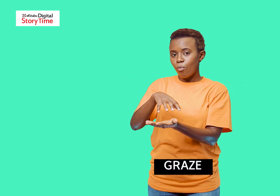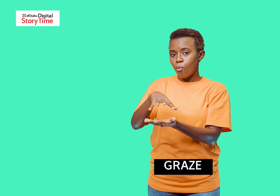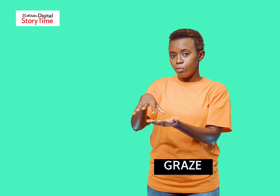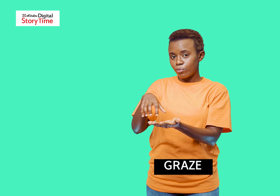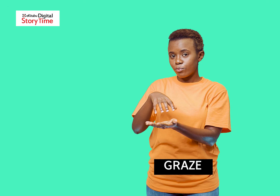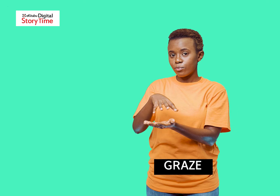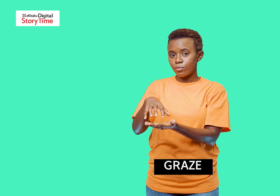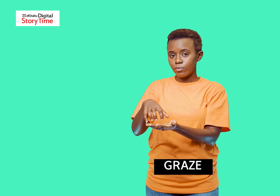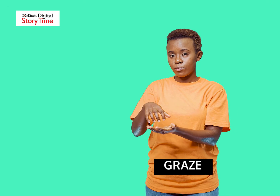Graze.